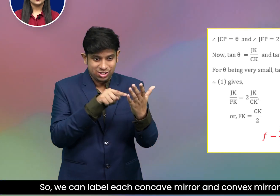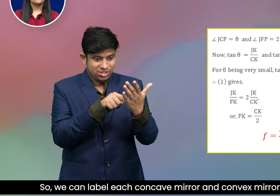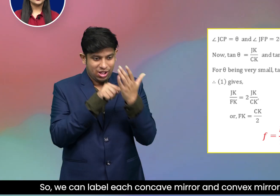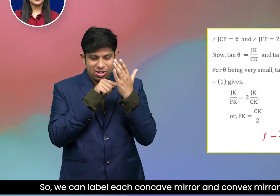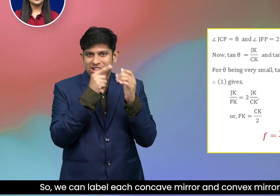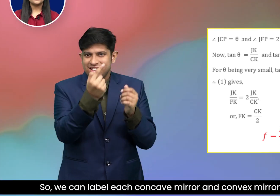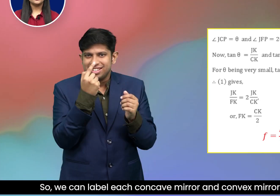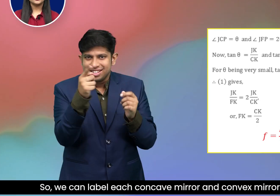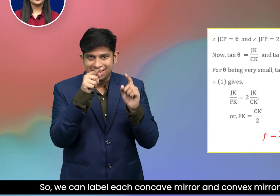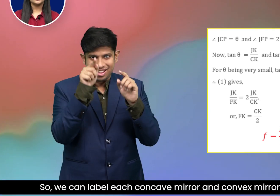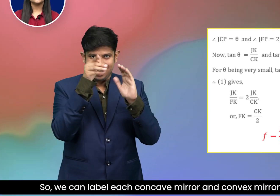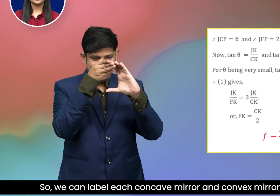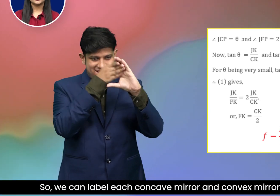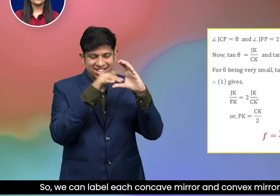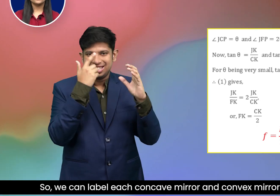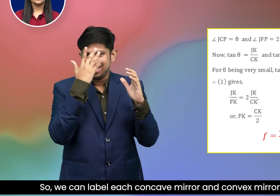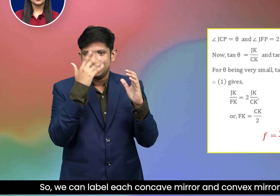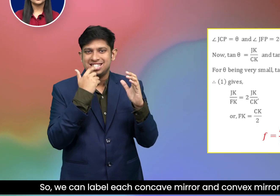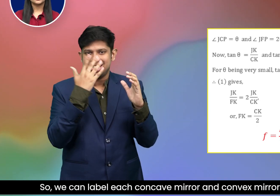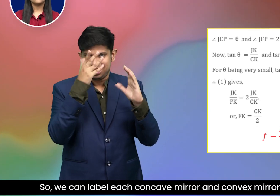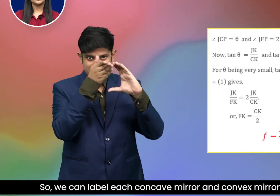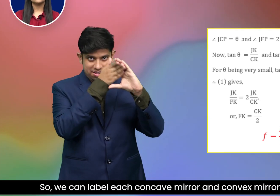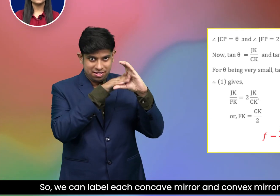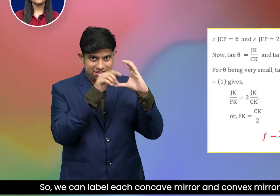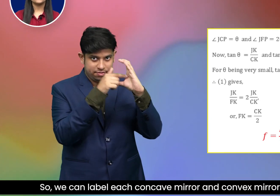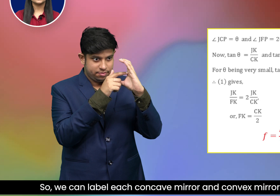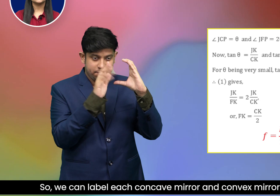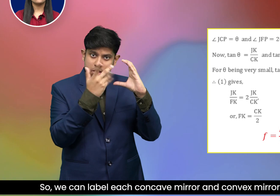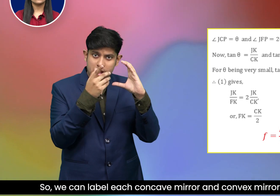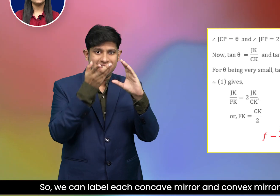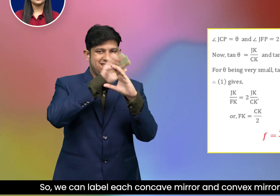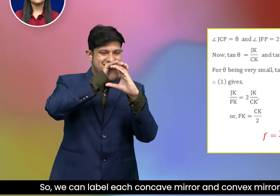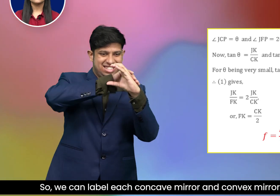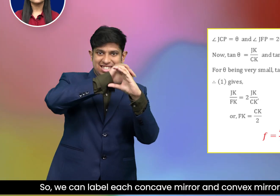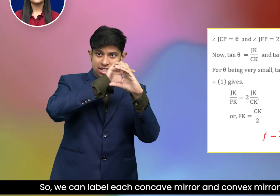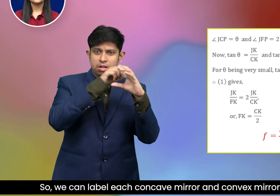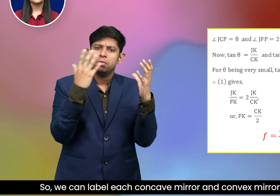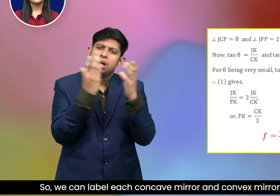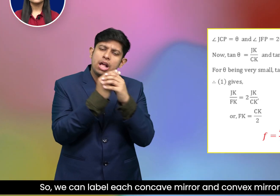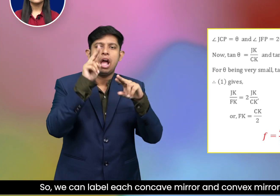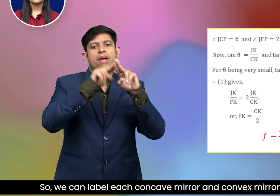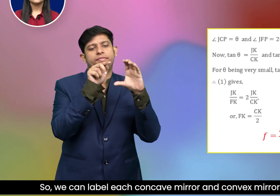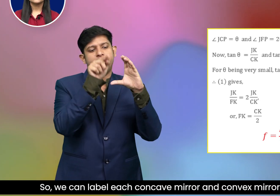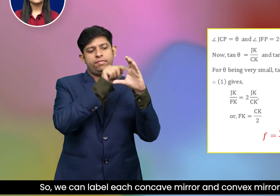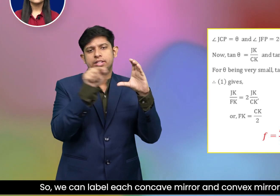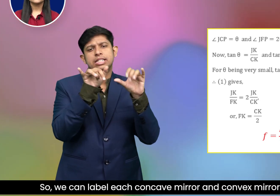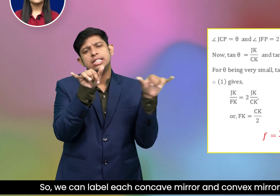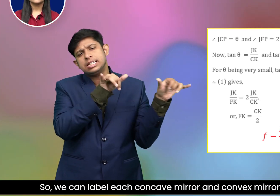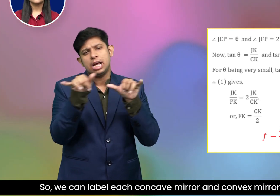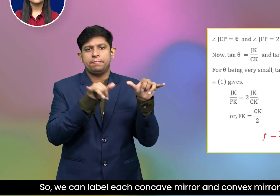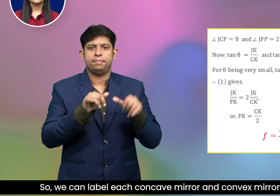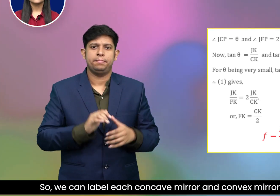So, we can label each concave mirror and convex mirror with its focal length.